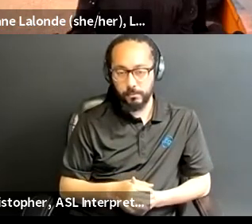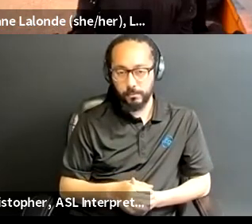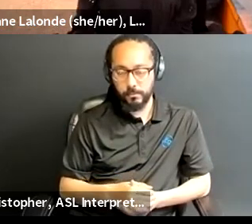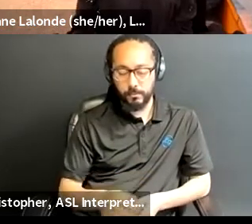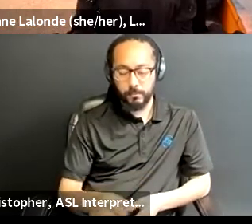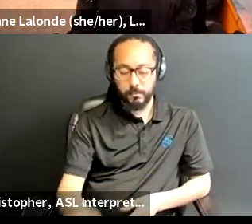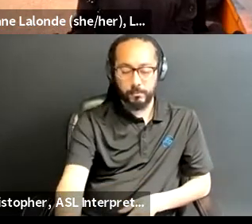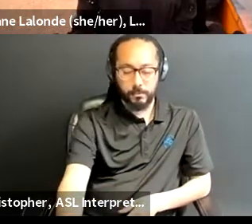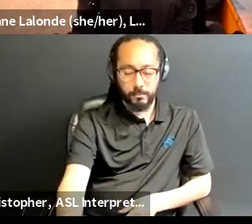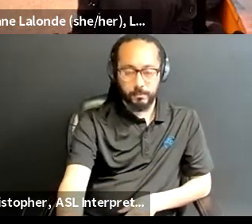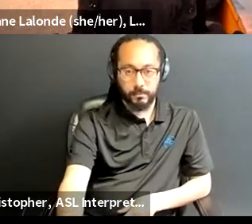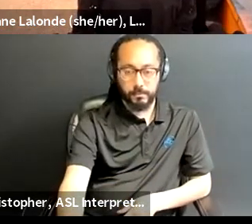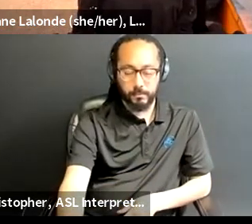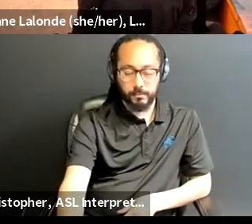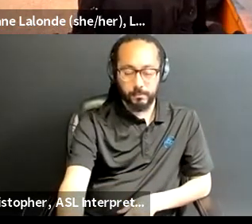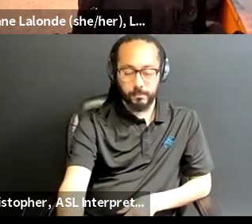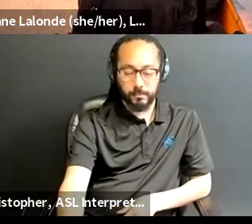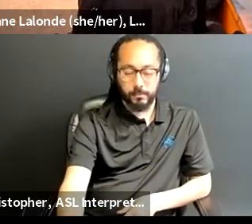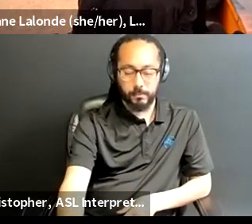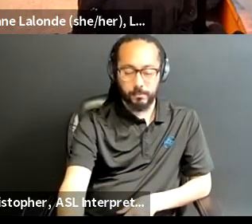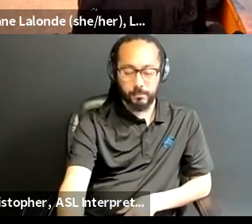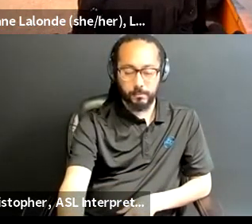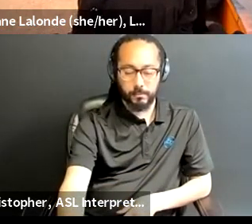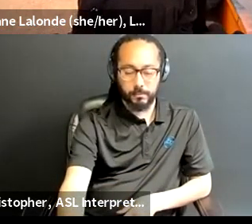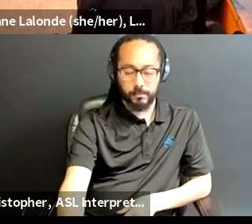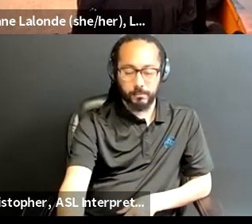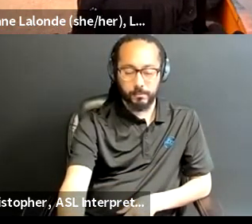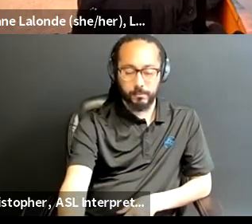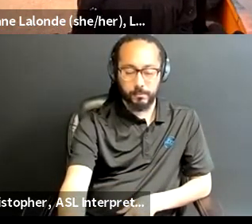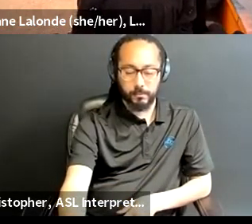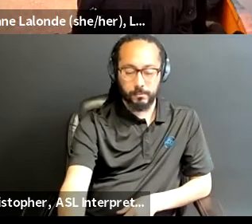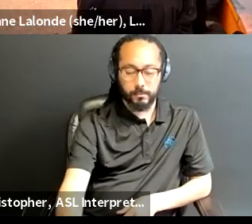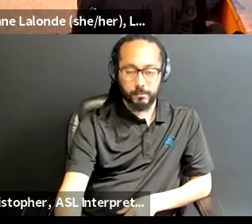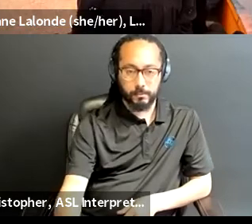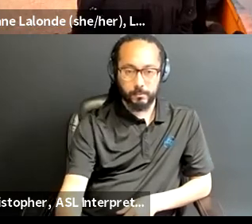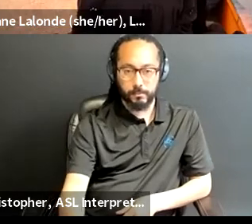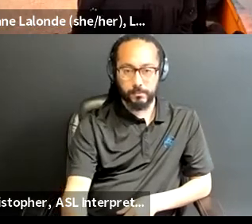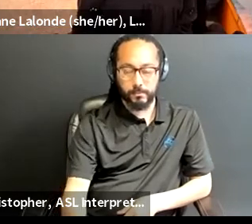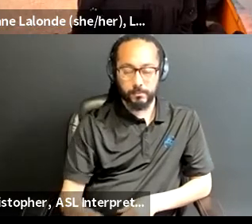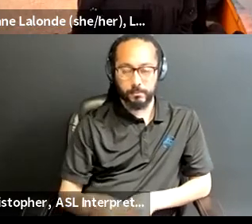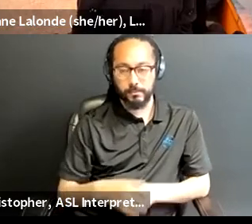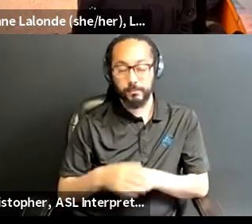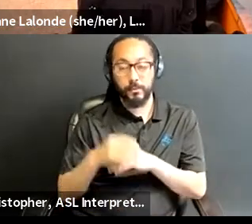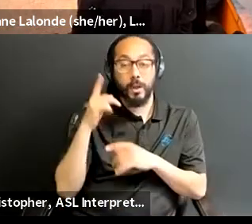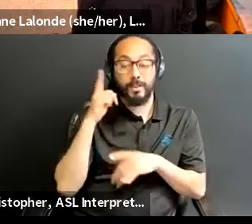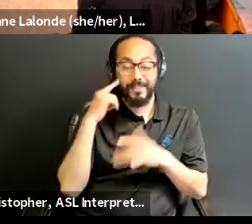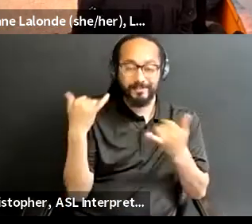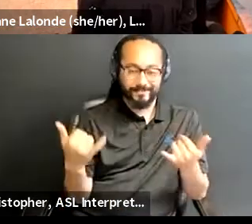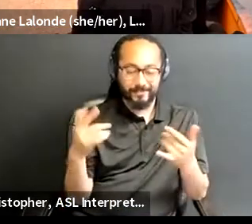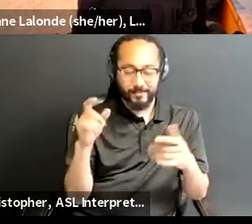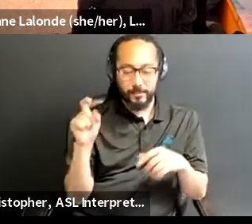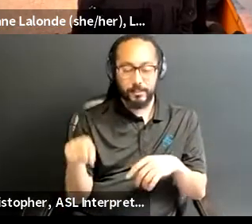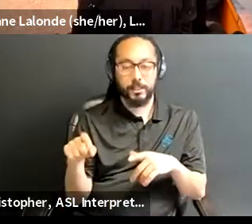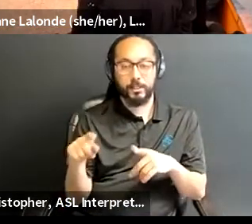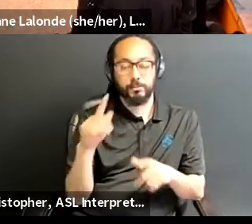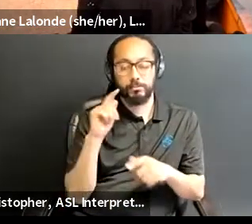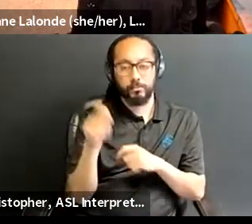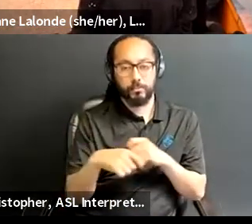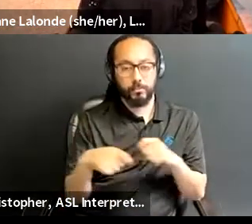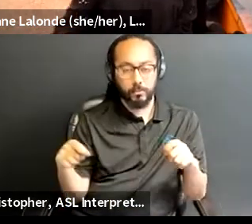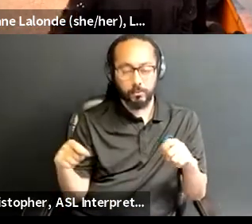Okay, thank you. I think we have reached the point where we need to draw to a close. I just want to share